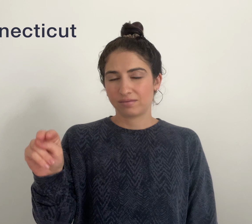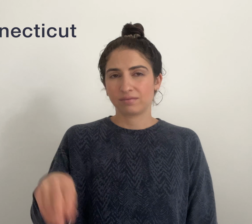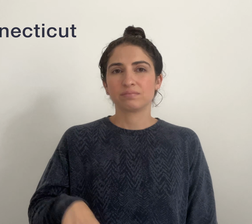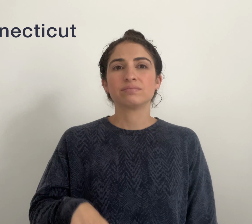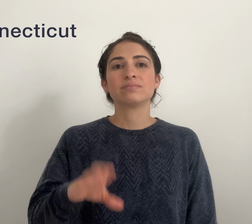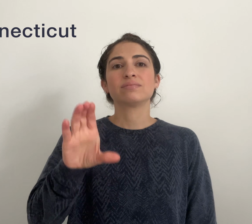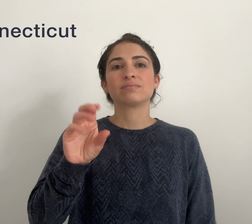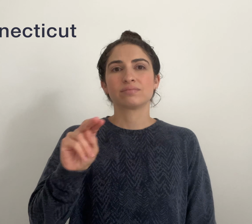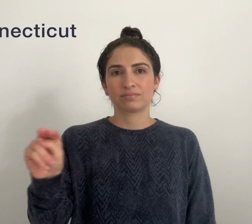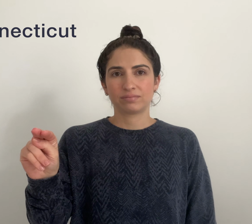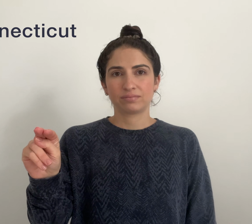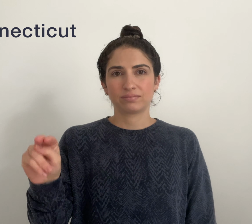Connecticut,